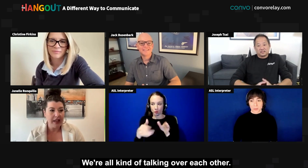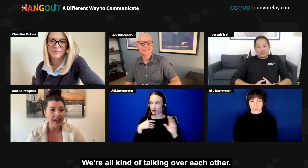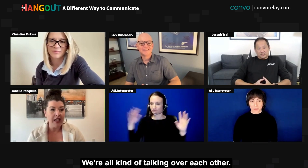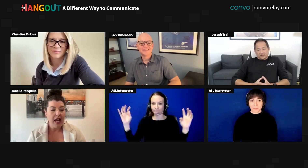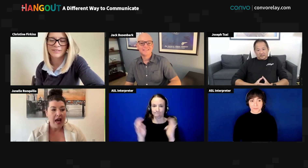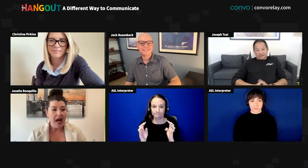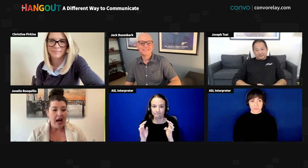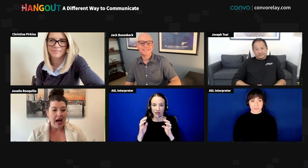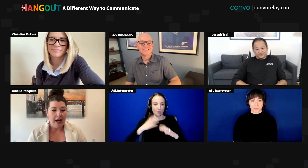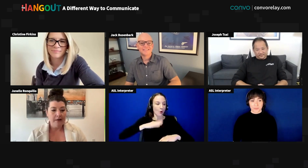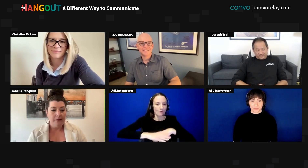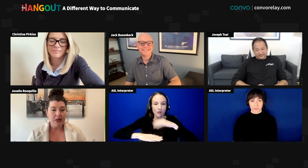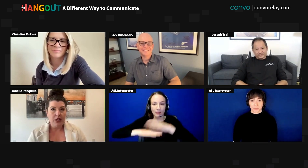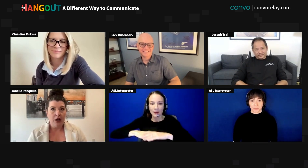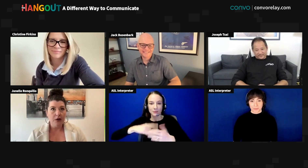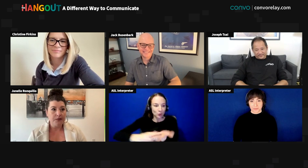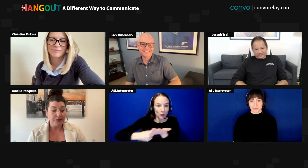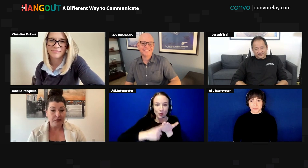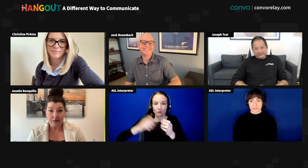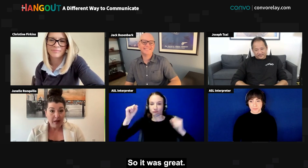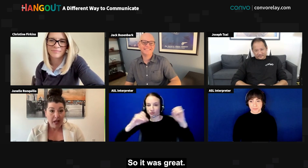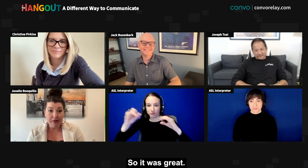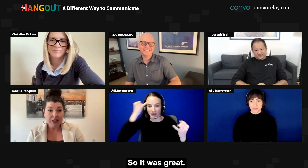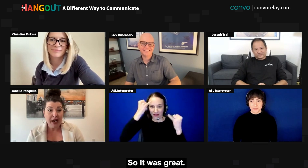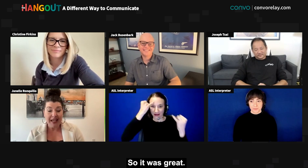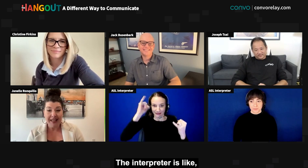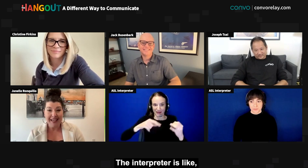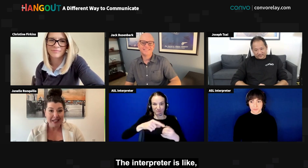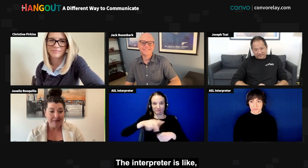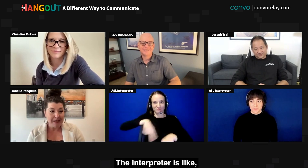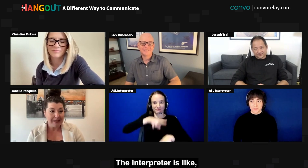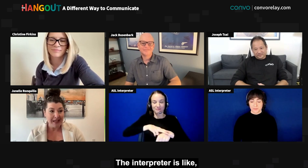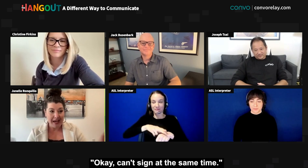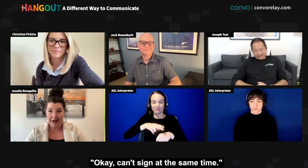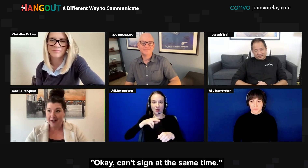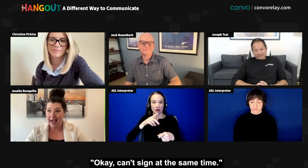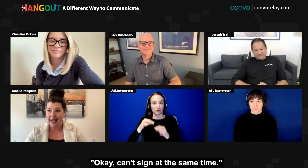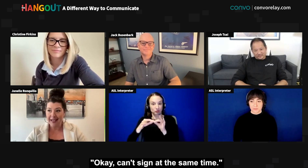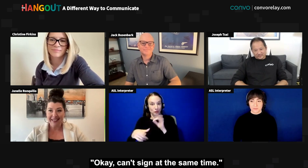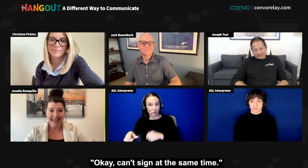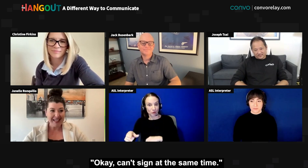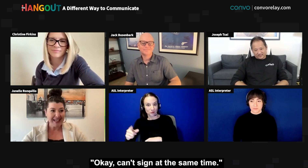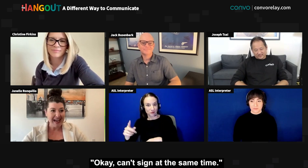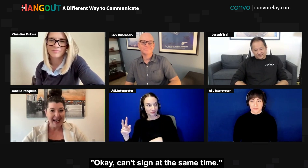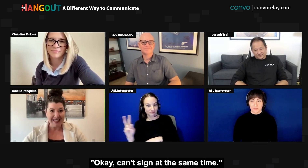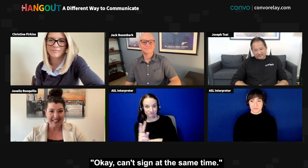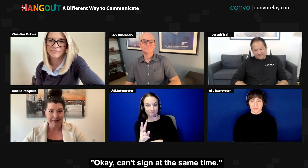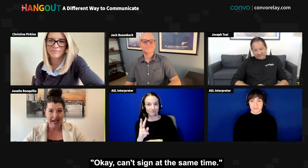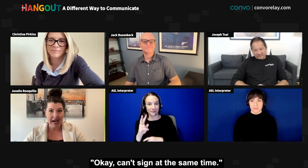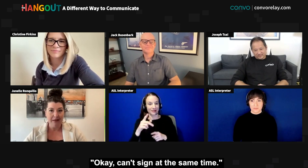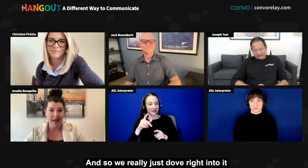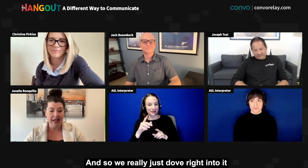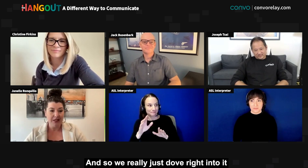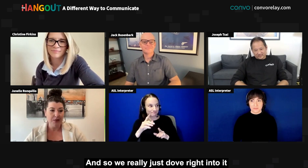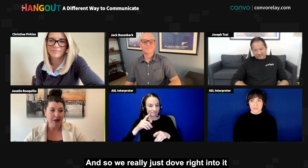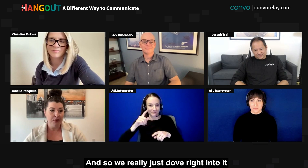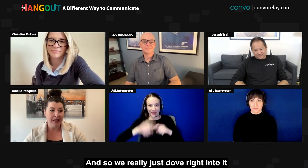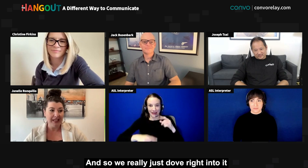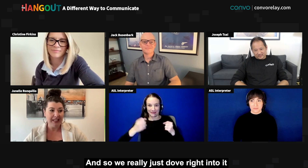other. So it was great. The interpreters are like, okay, can't sign at the same time. And so we really